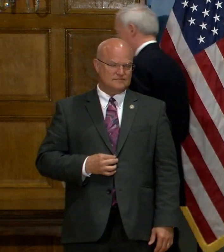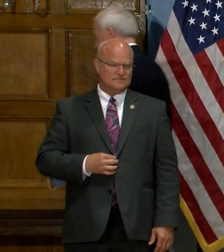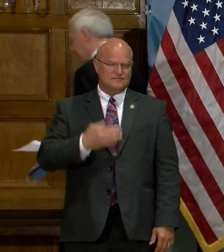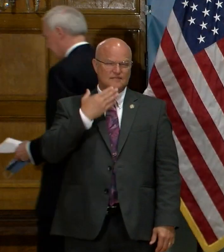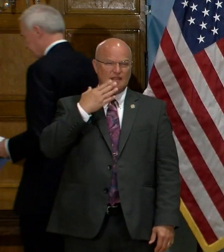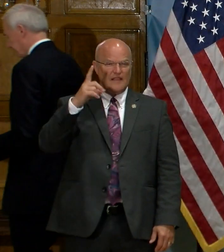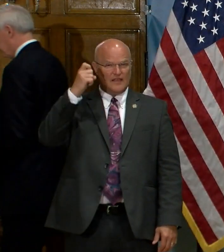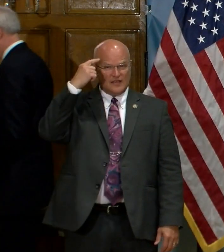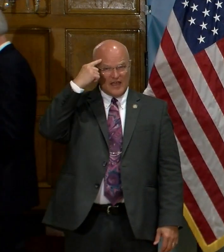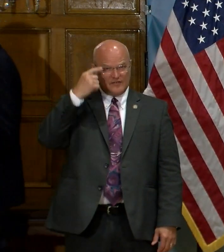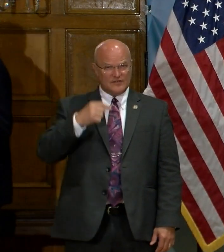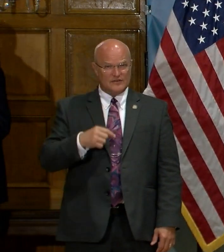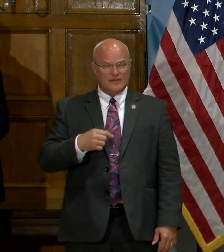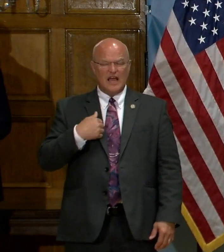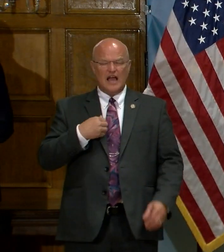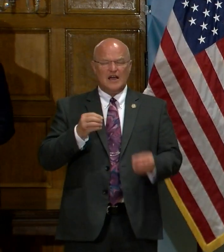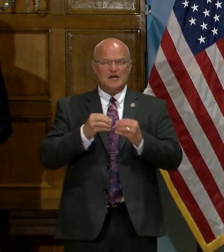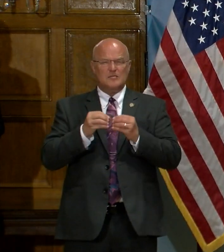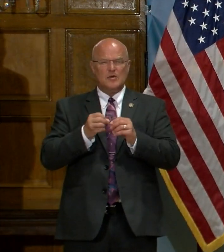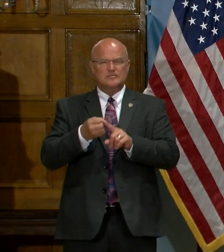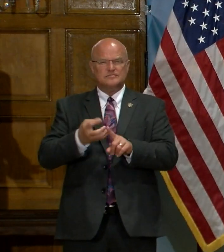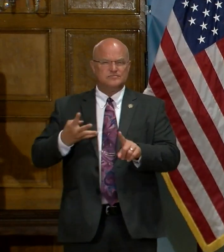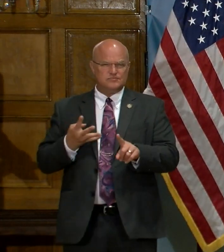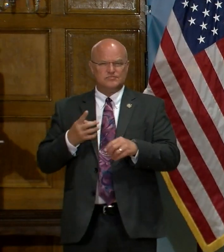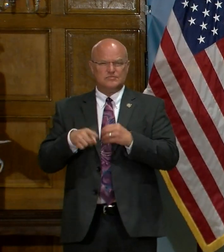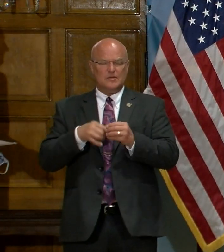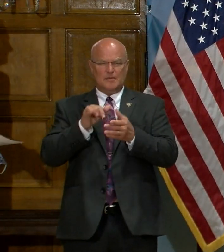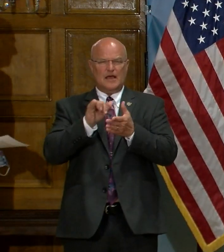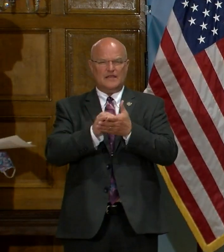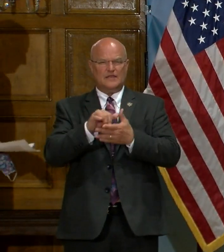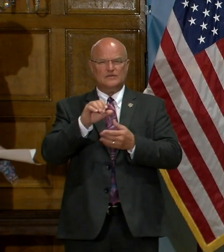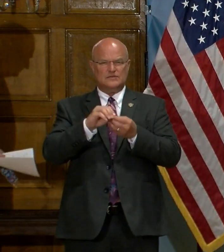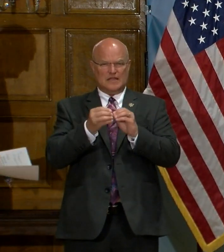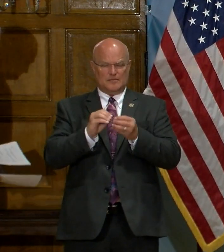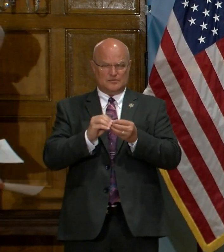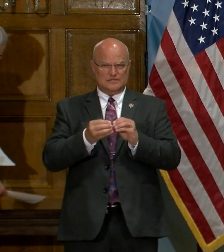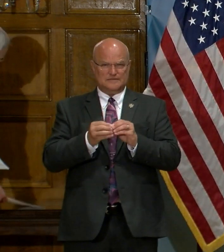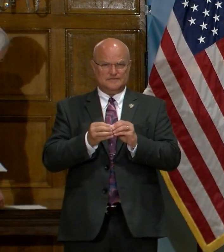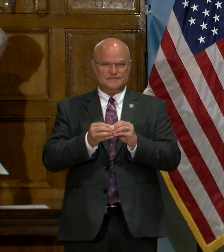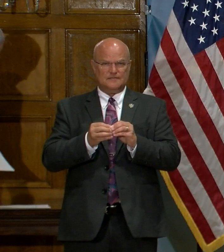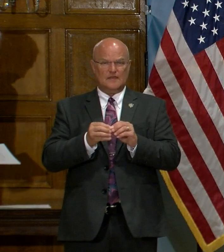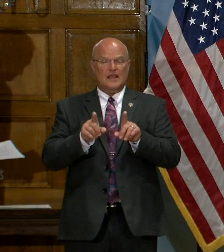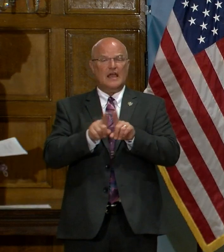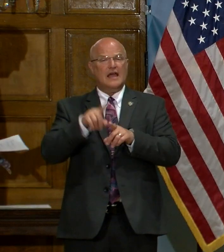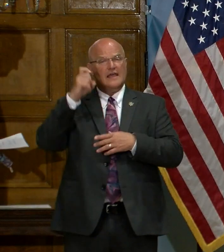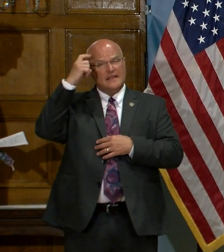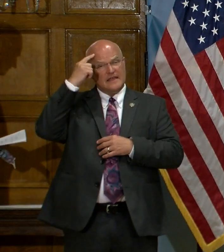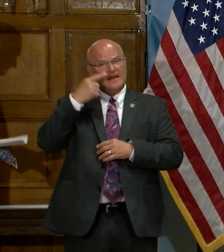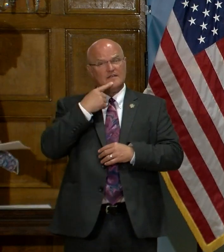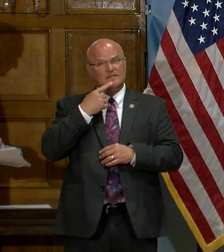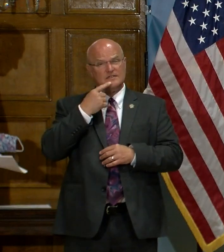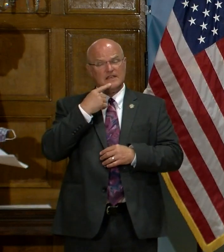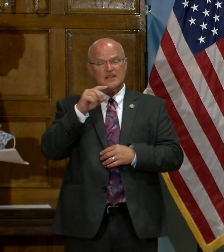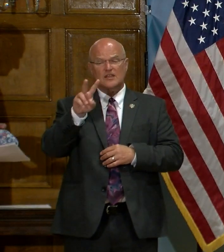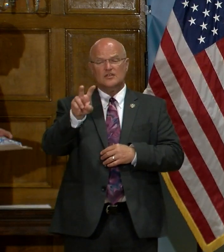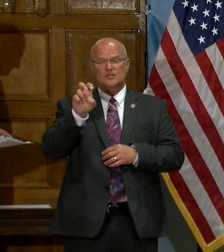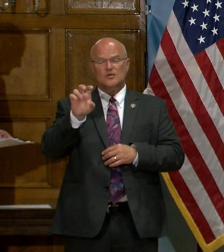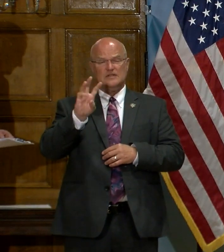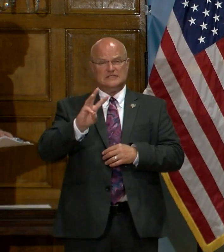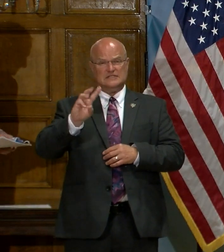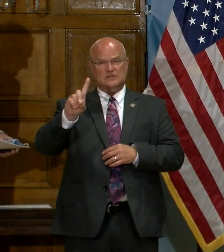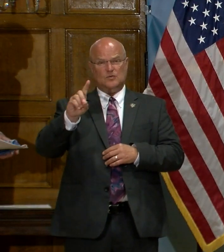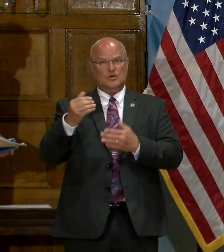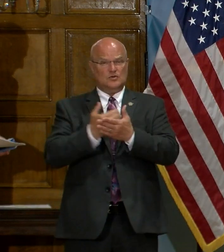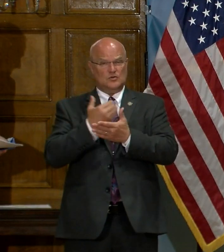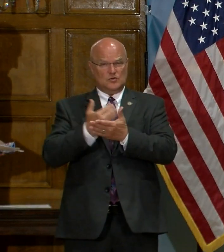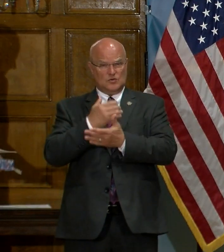Thank you, Governor. I'll give a few more details on those numbers. As the Governor mentioned, 261